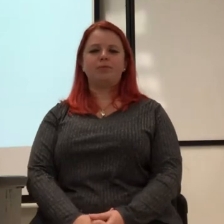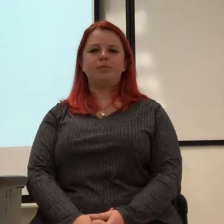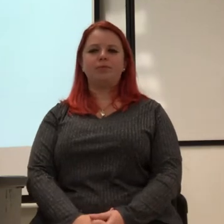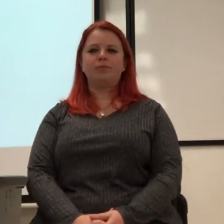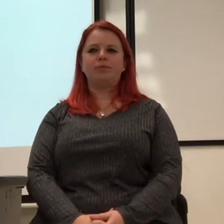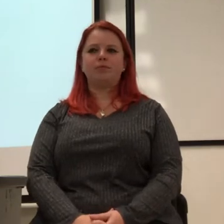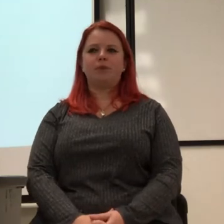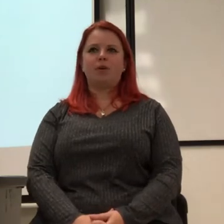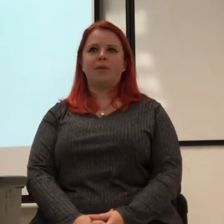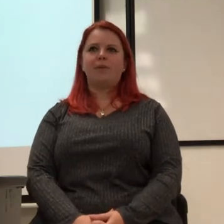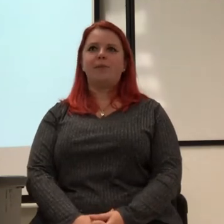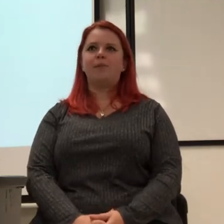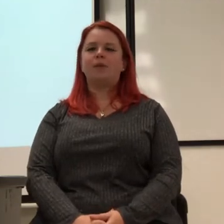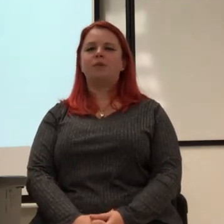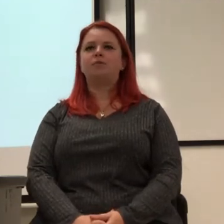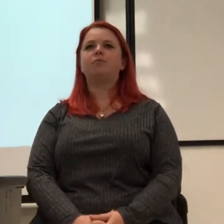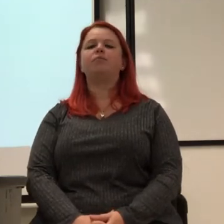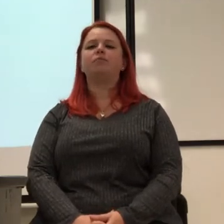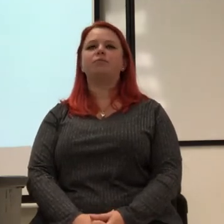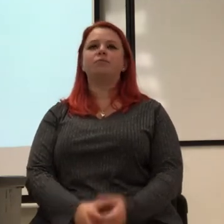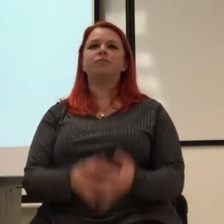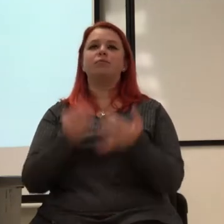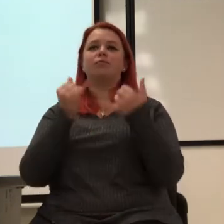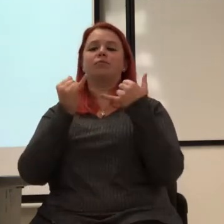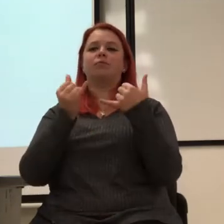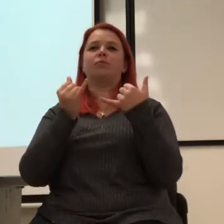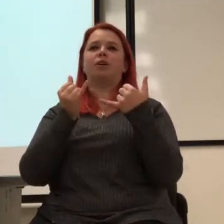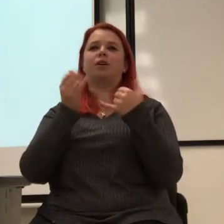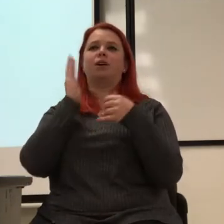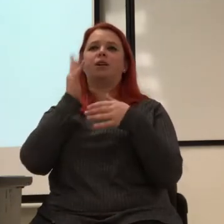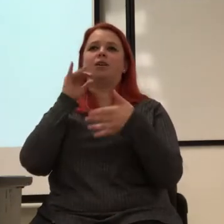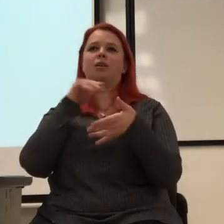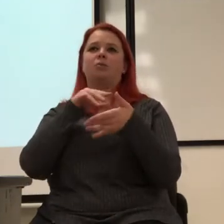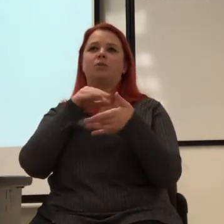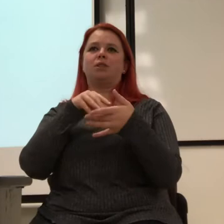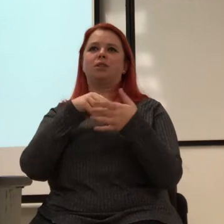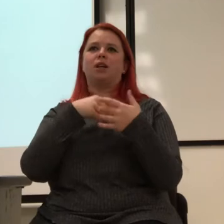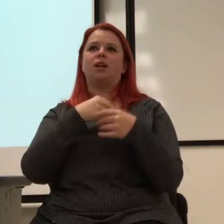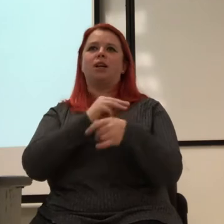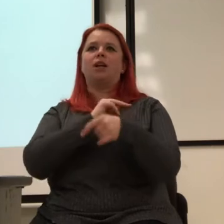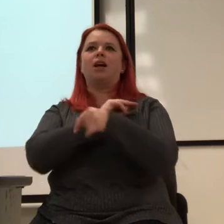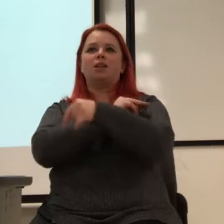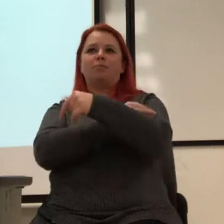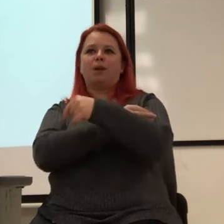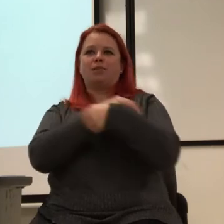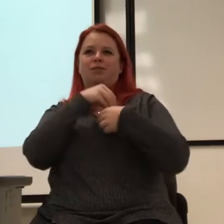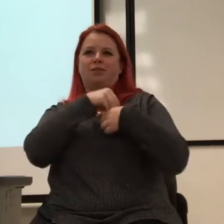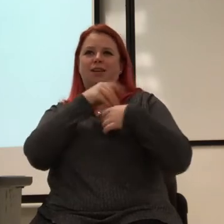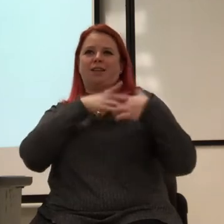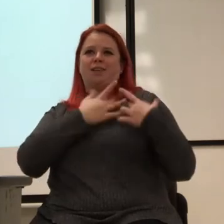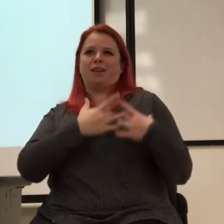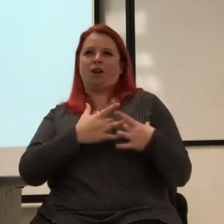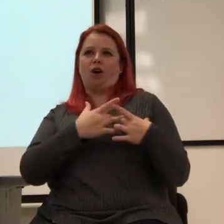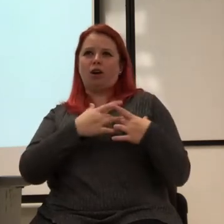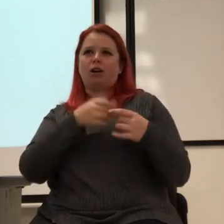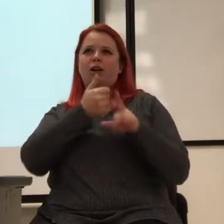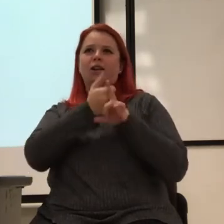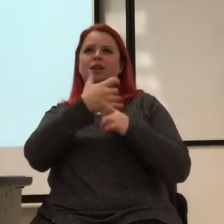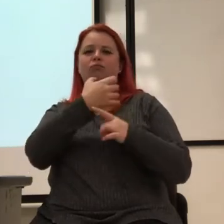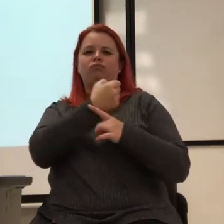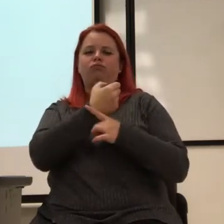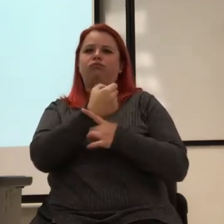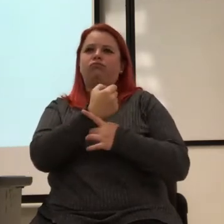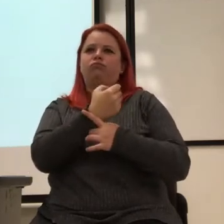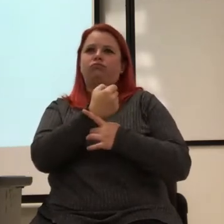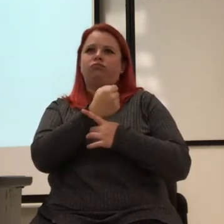Simply put, that's its job. And today we're going to be studying the muscular heart, which is a pump that generates pressure to push the